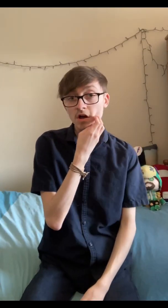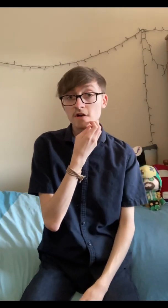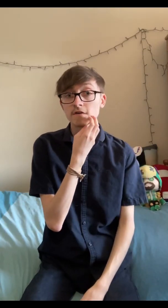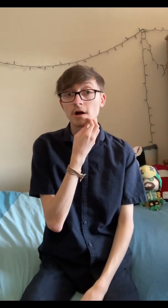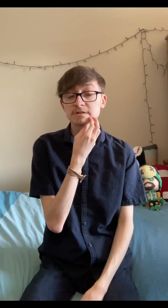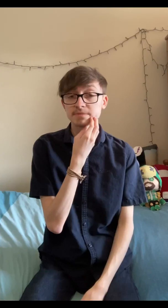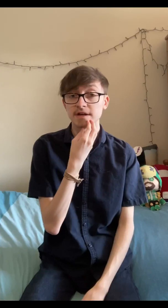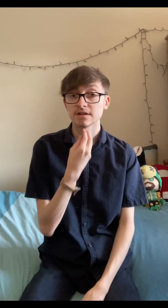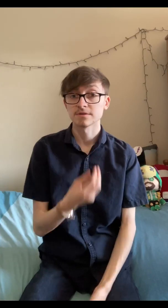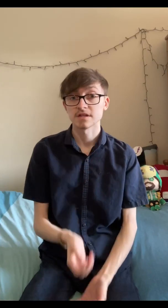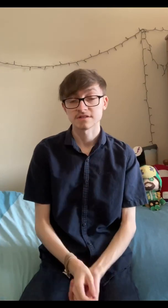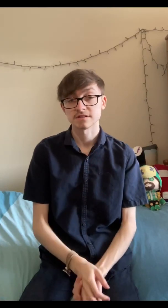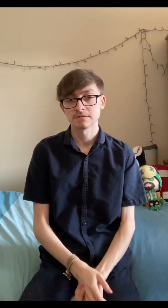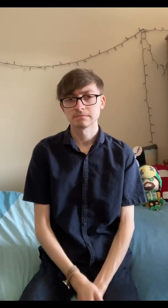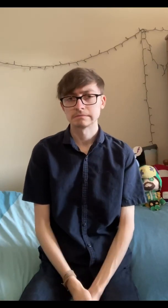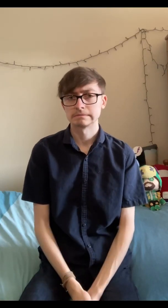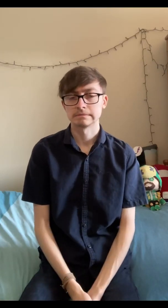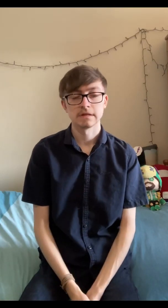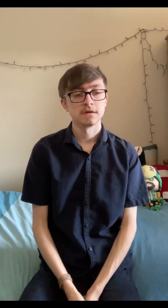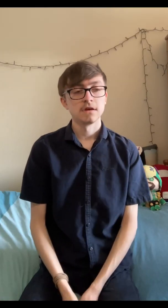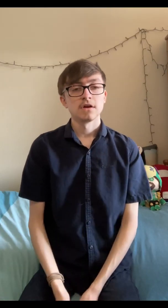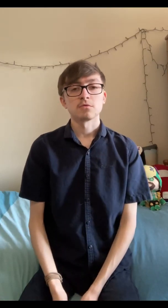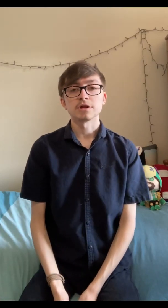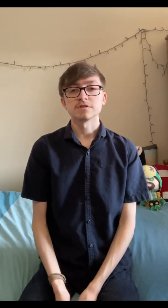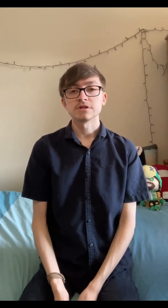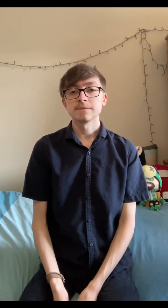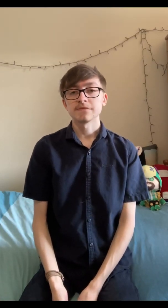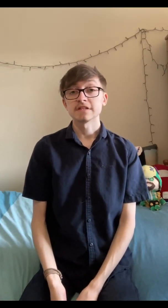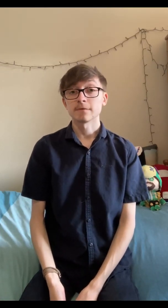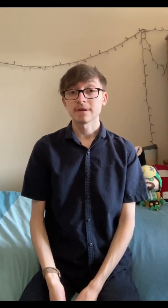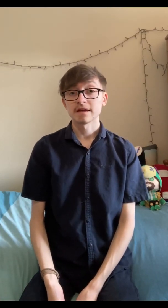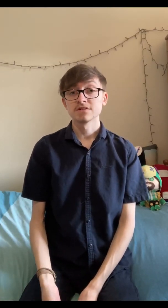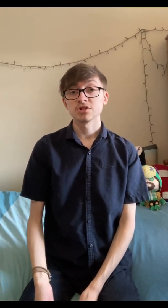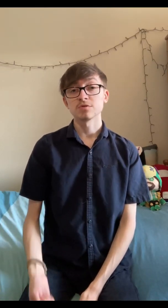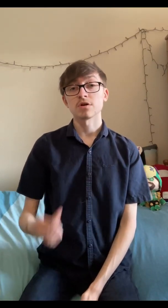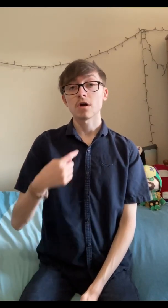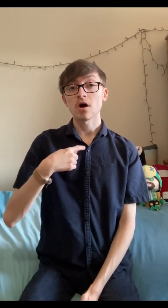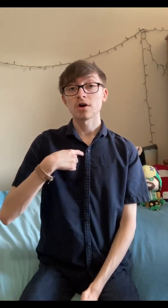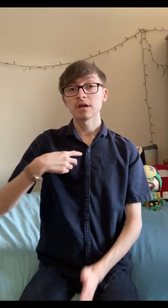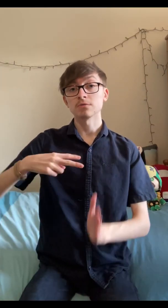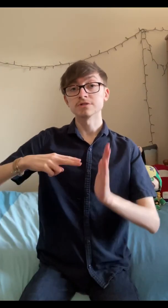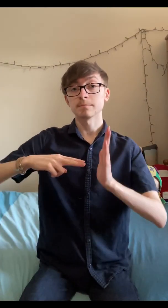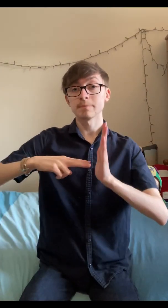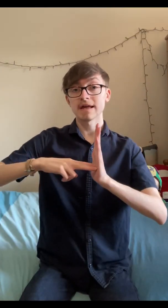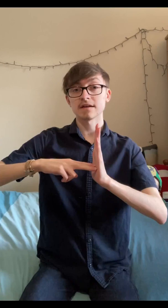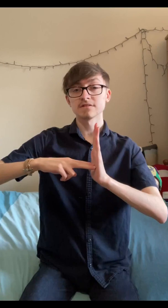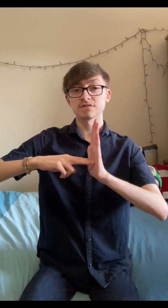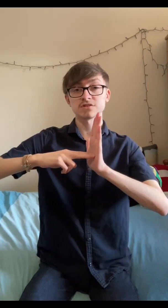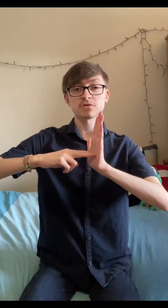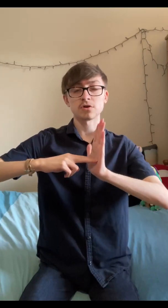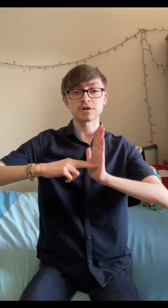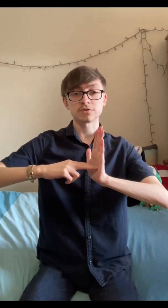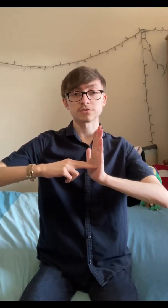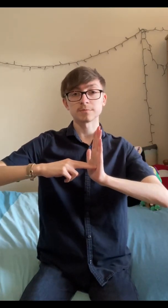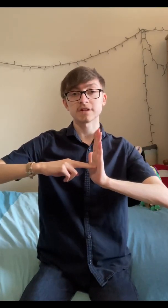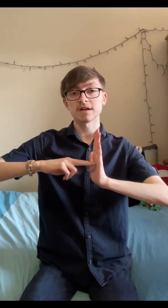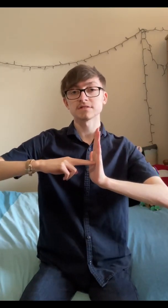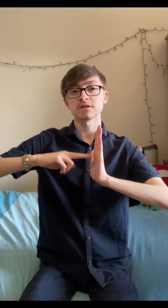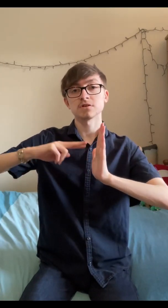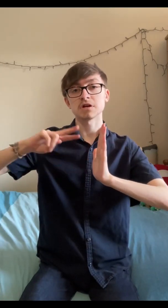For I was planned and I was an accident, what you would do is for planned, you go I was planned, so hold out your non-dominant hand, and